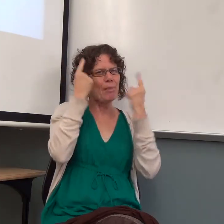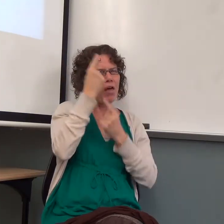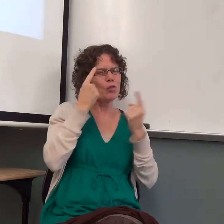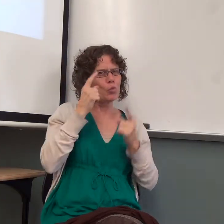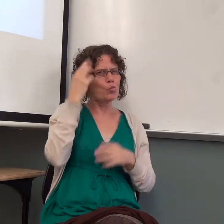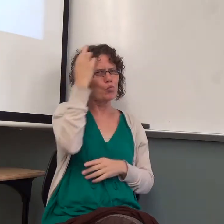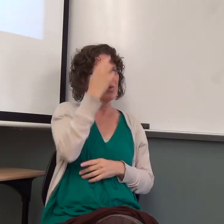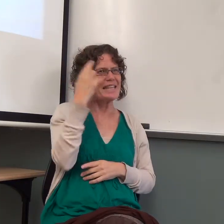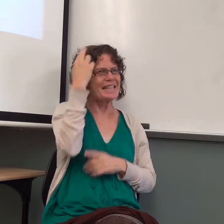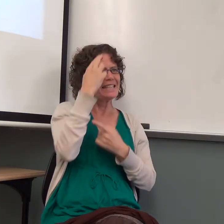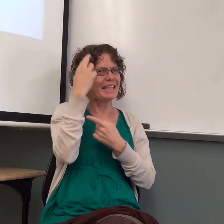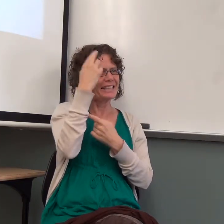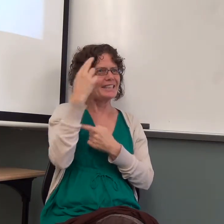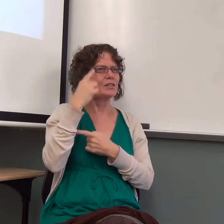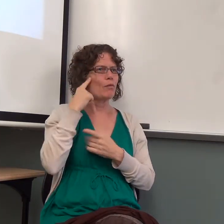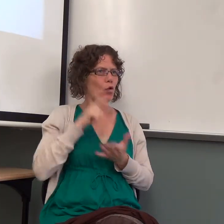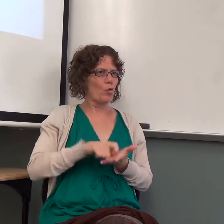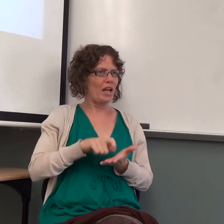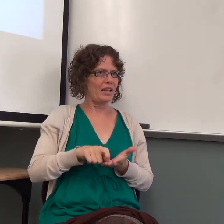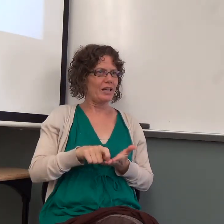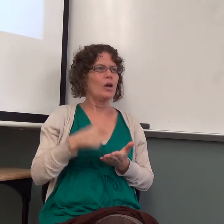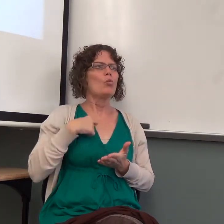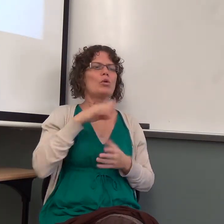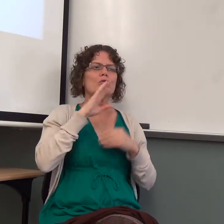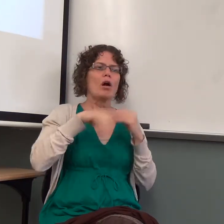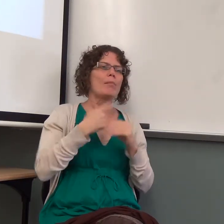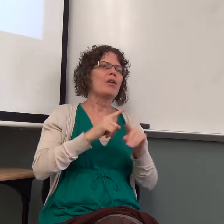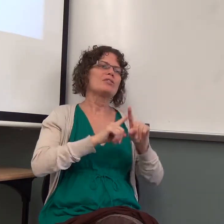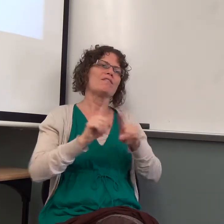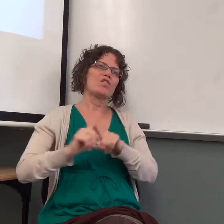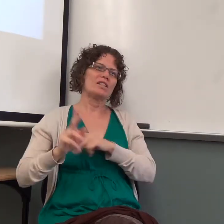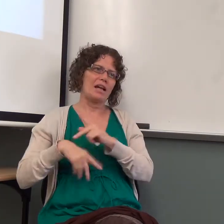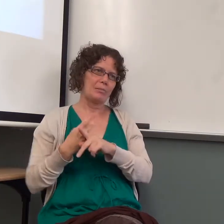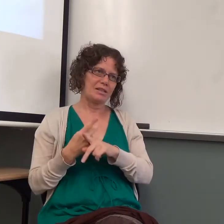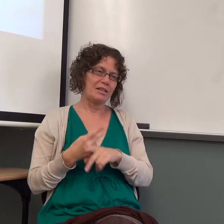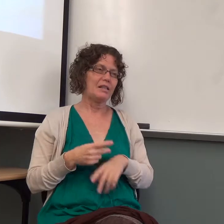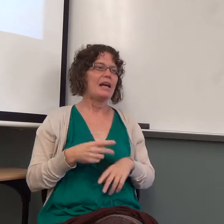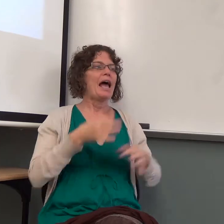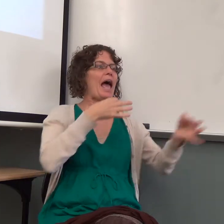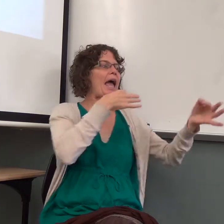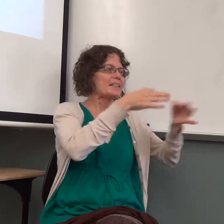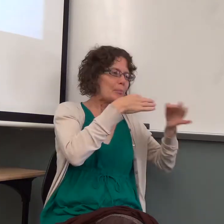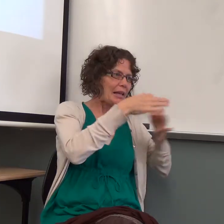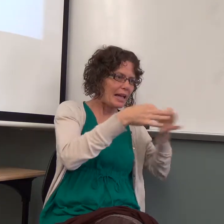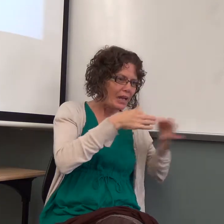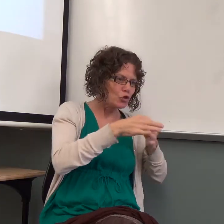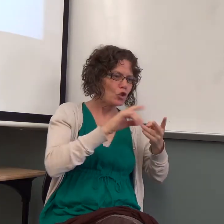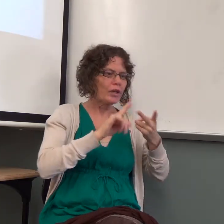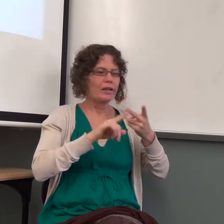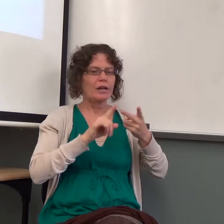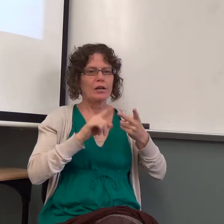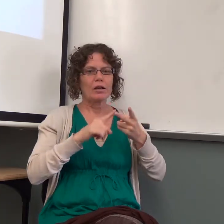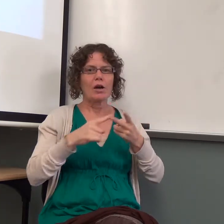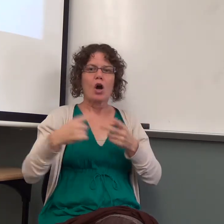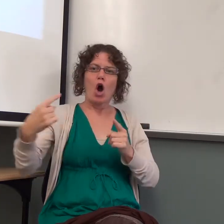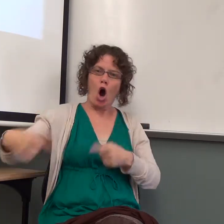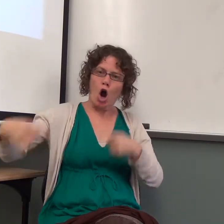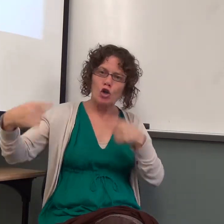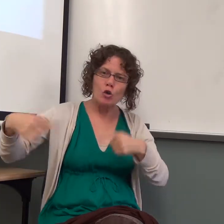about different types of writing. Explanation, argument, right? All of these are descriptive